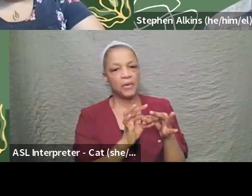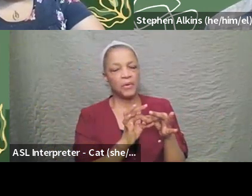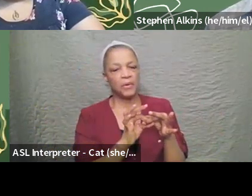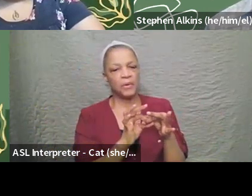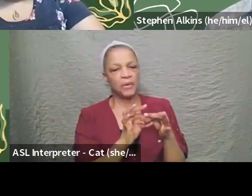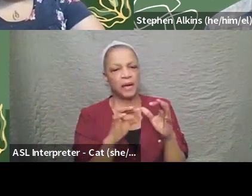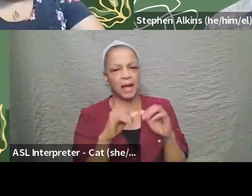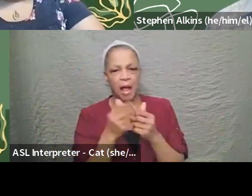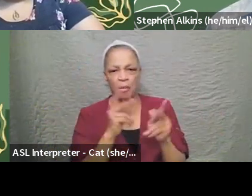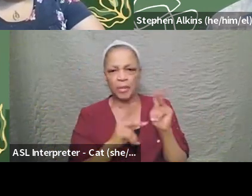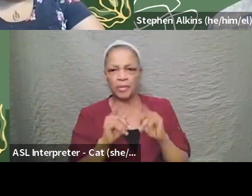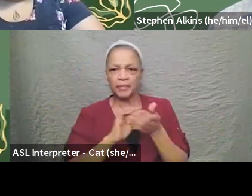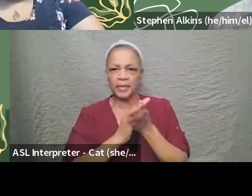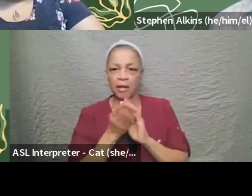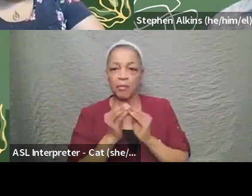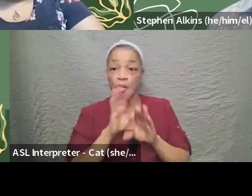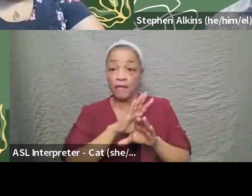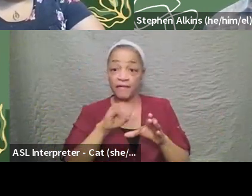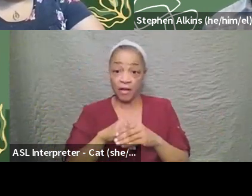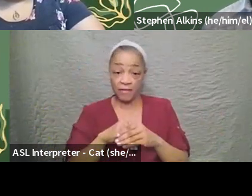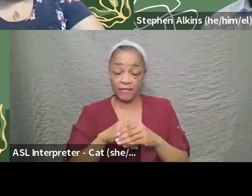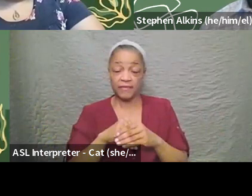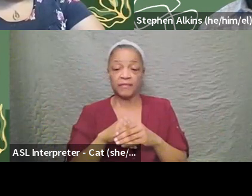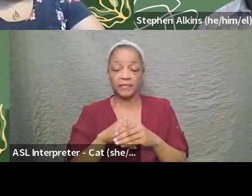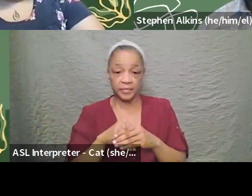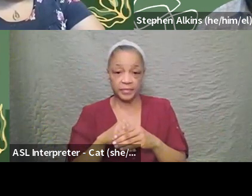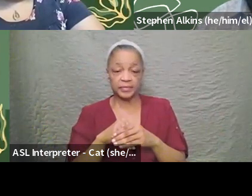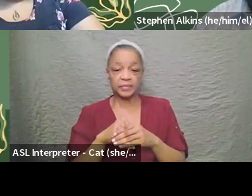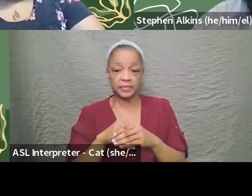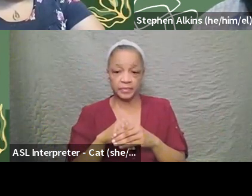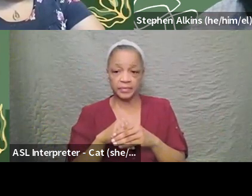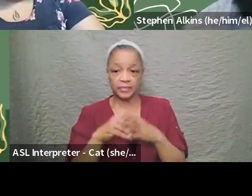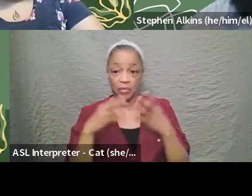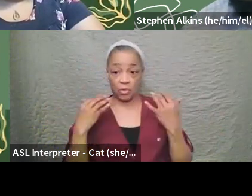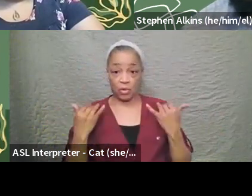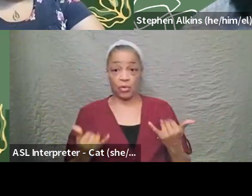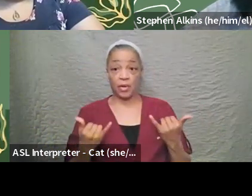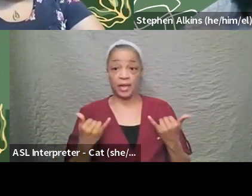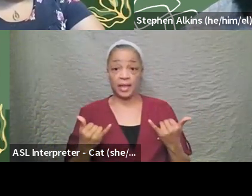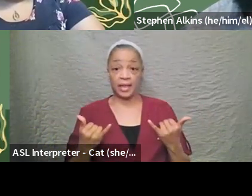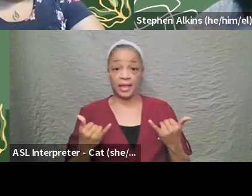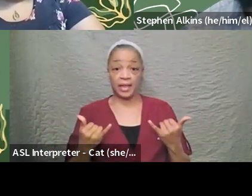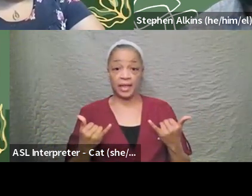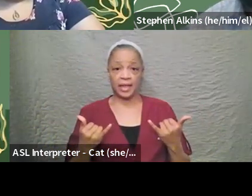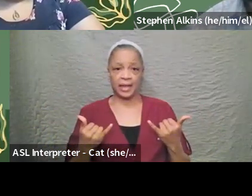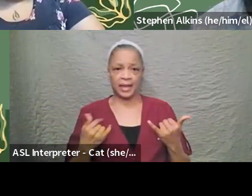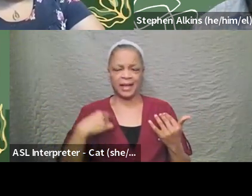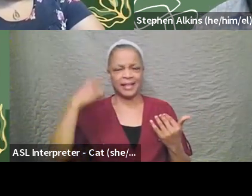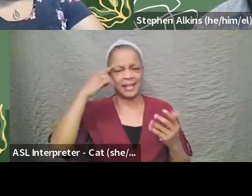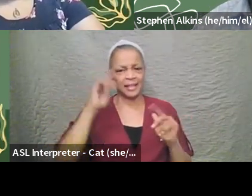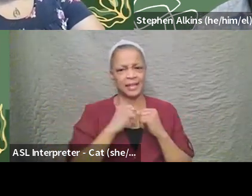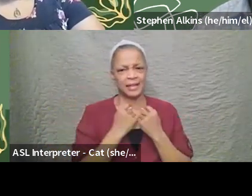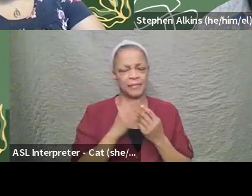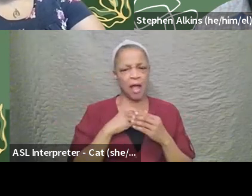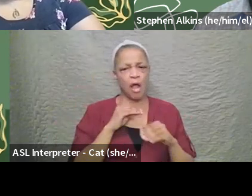how people can become involved with that. And currently, I believe the team from our